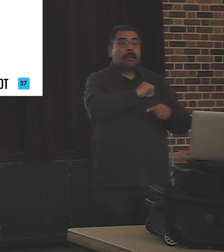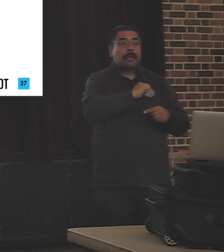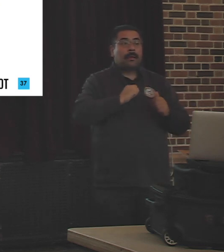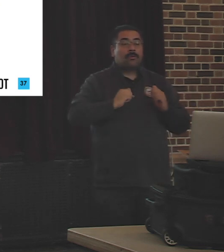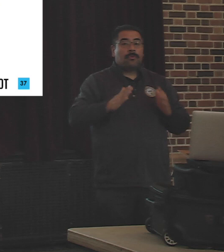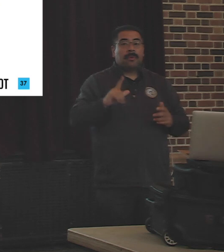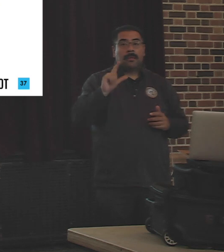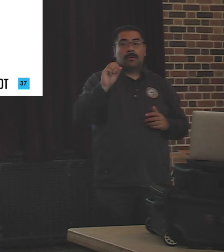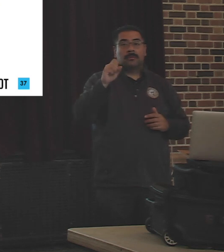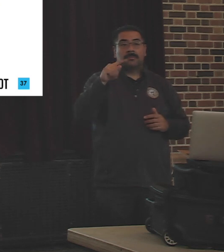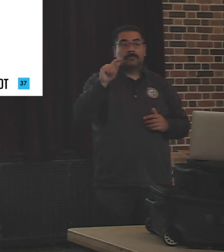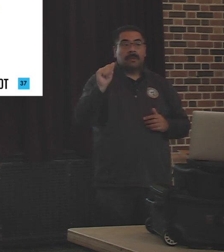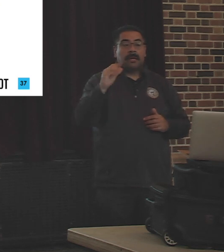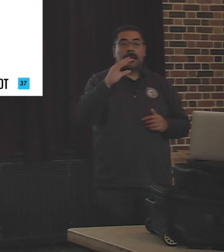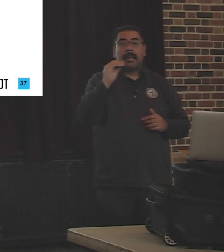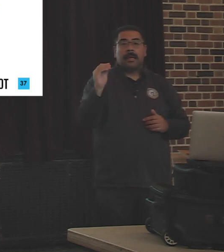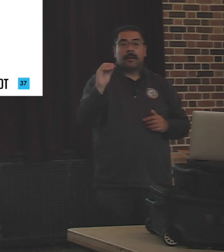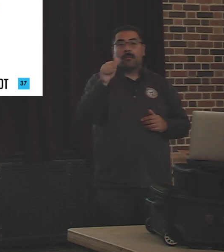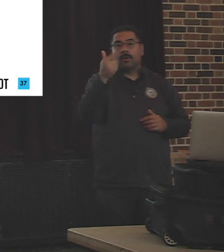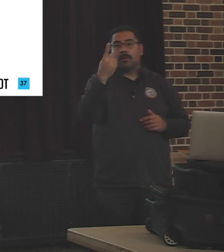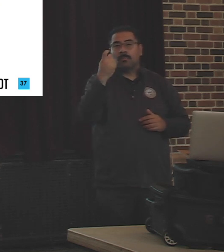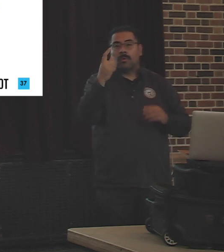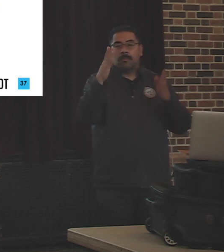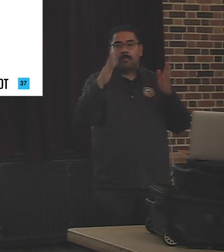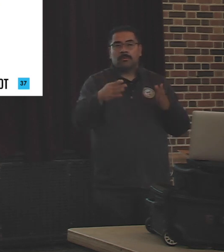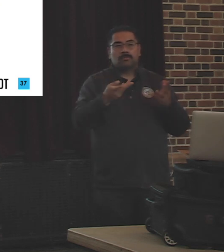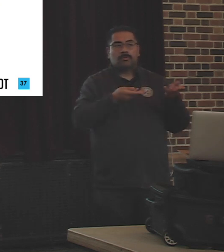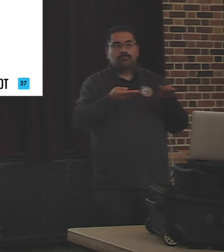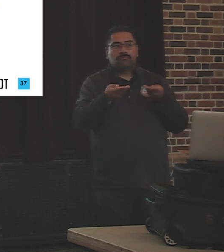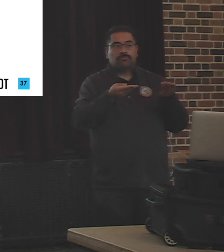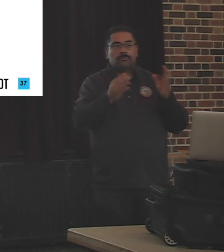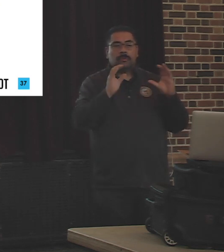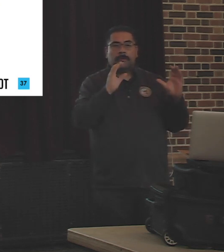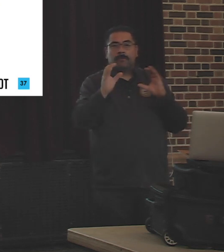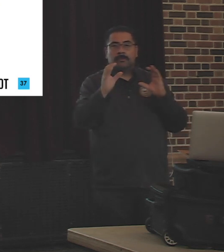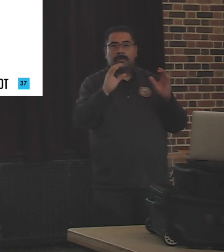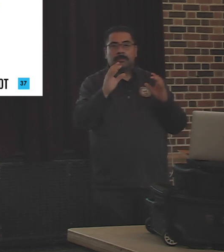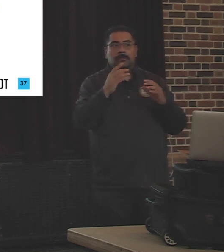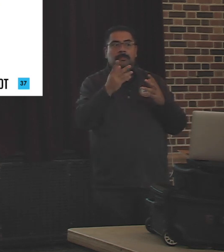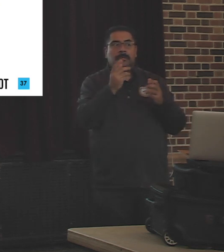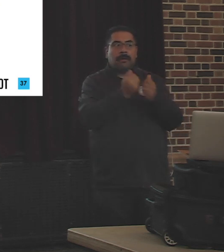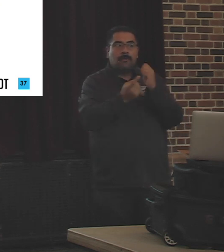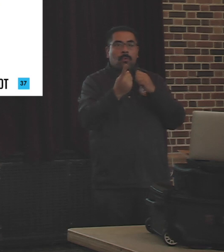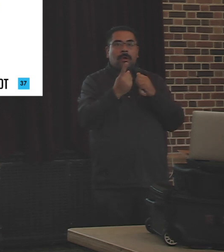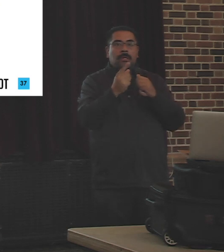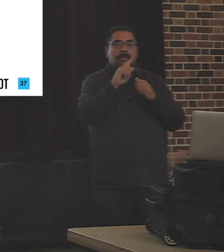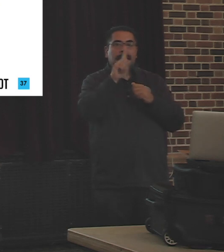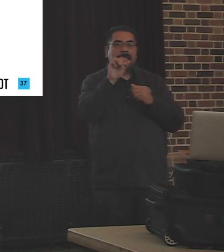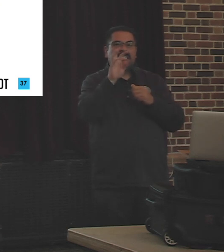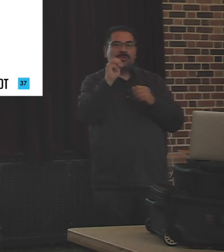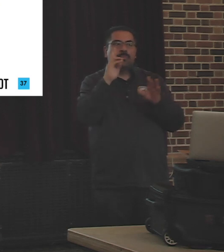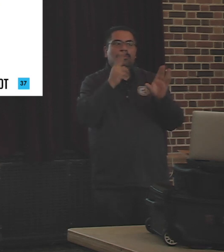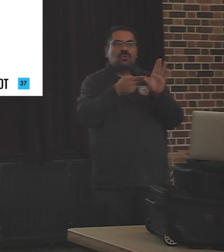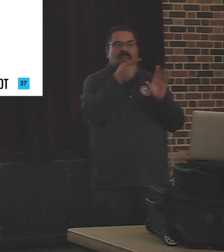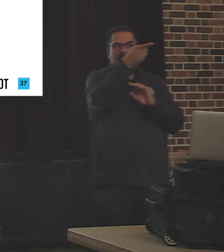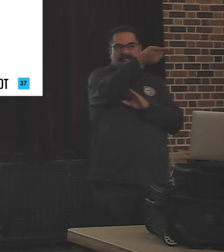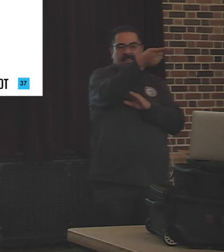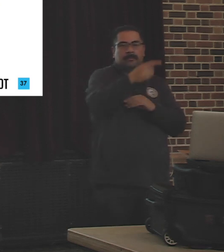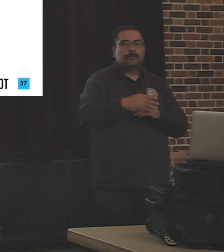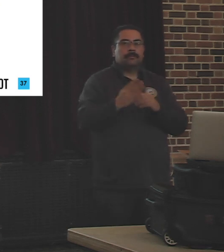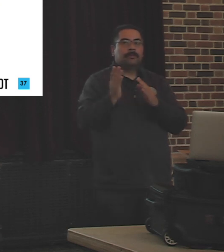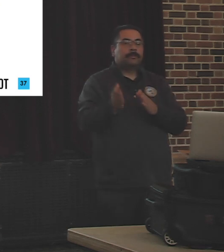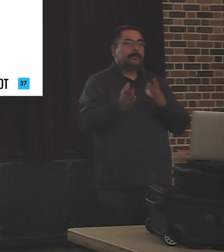Sophia. They'll be facilitating that conversation, and that's the conversation that everyone in the Zoom will be joining.